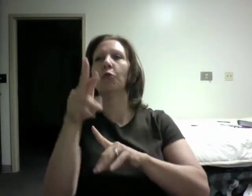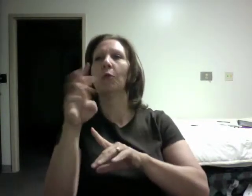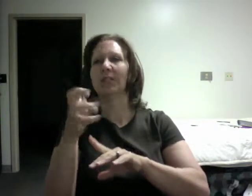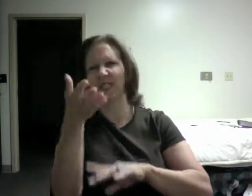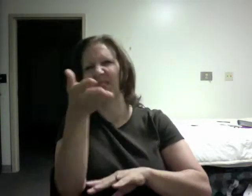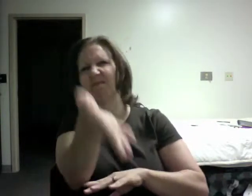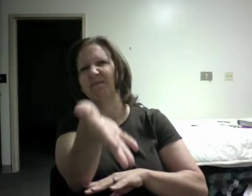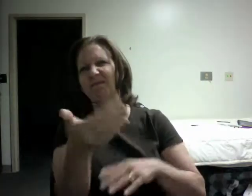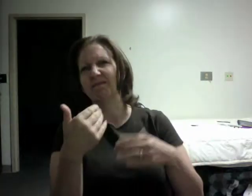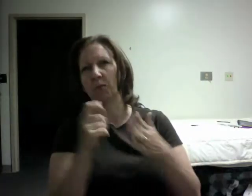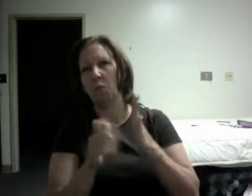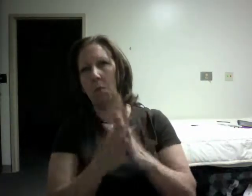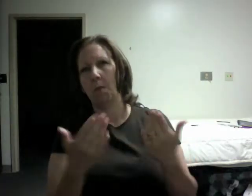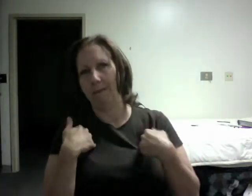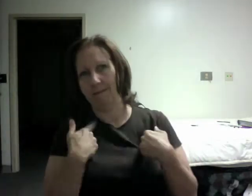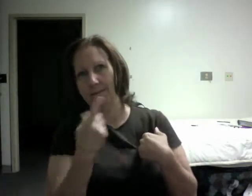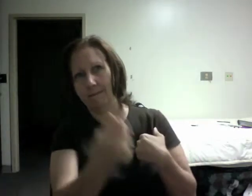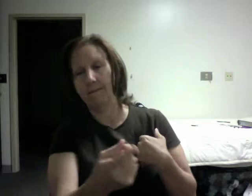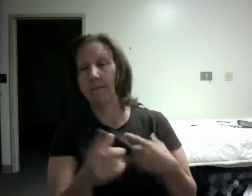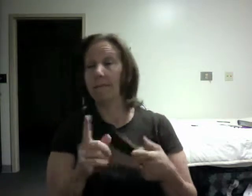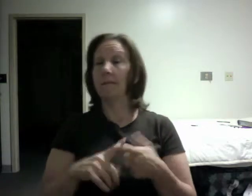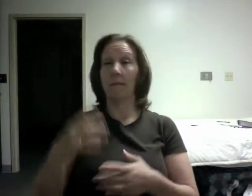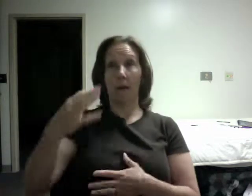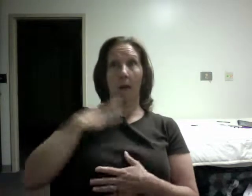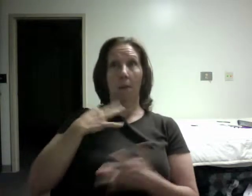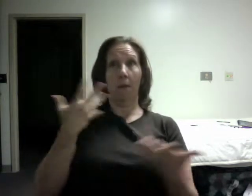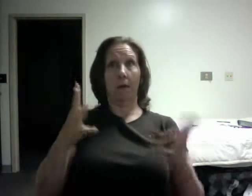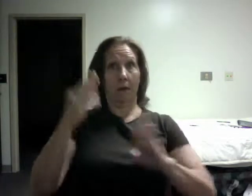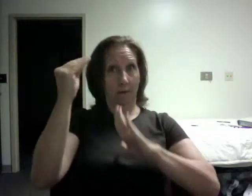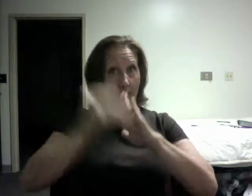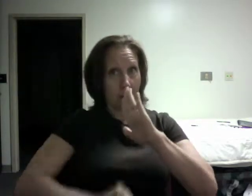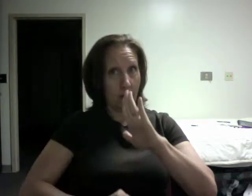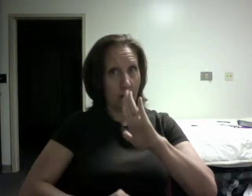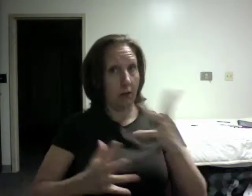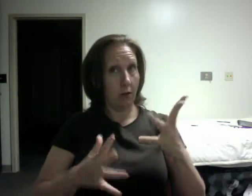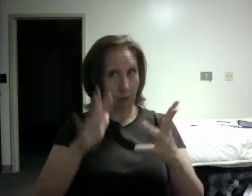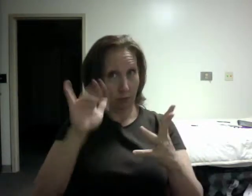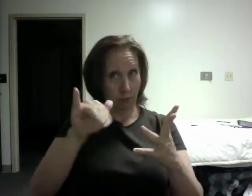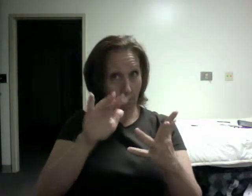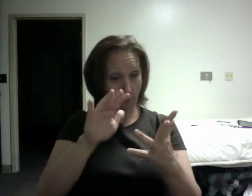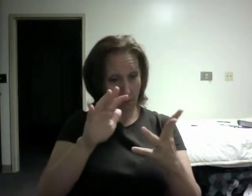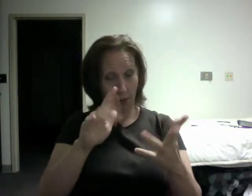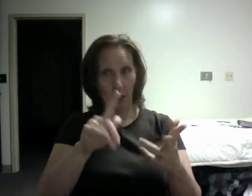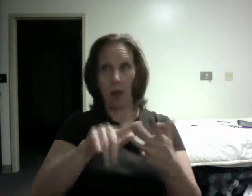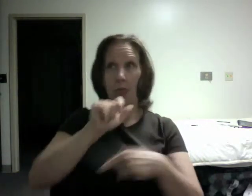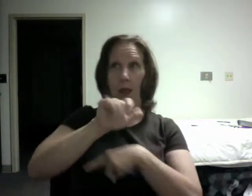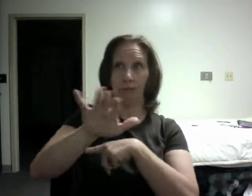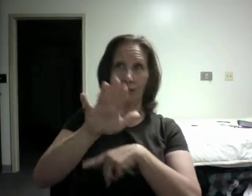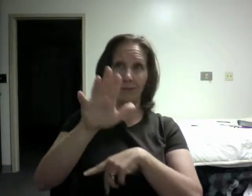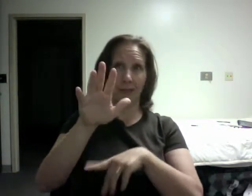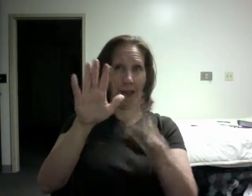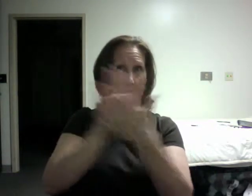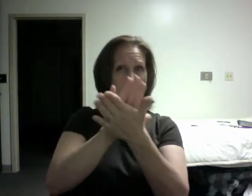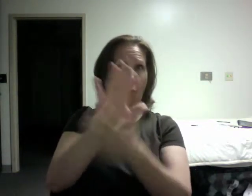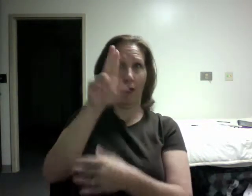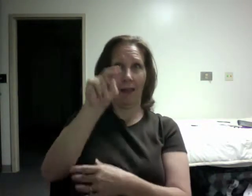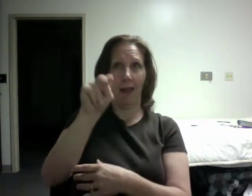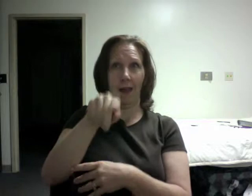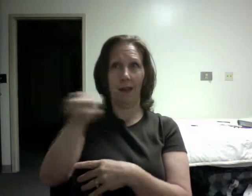Once the application is filled out and completed, they can send the form N-400 to the appropriate